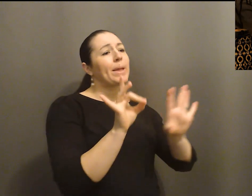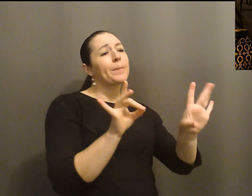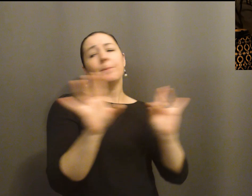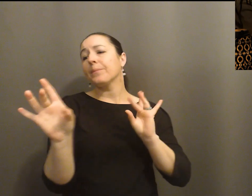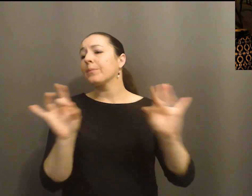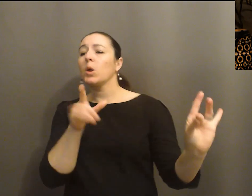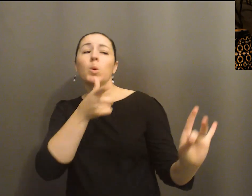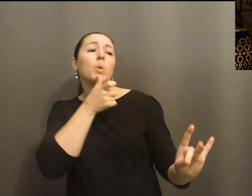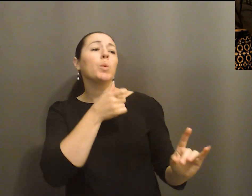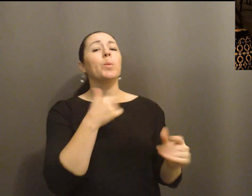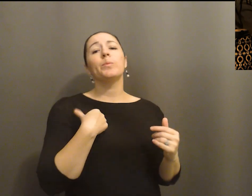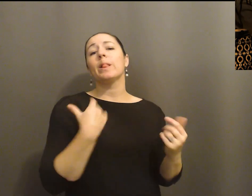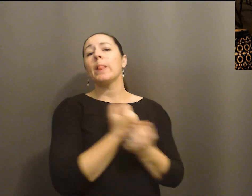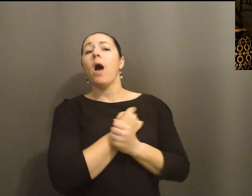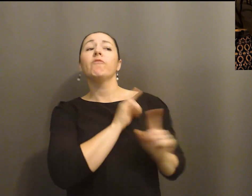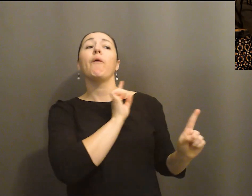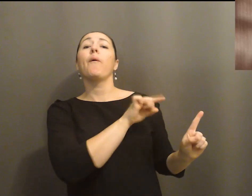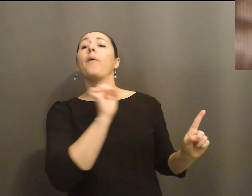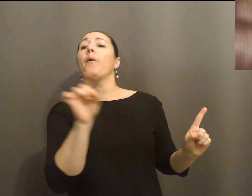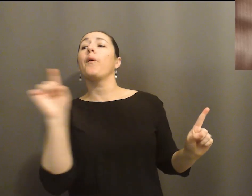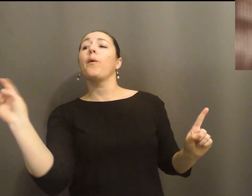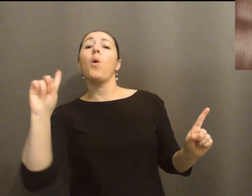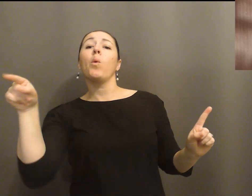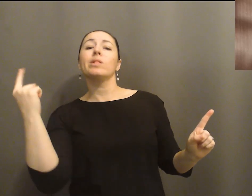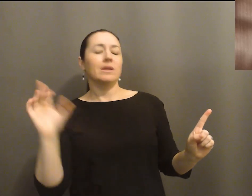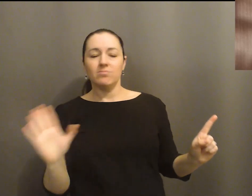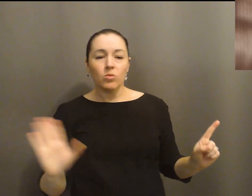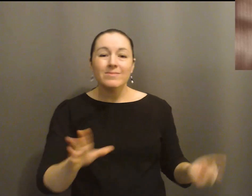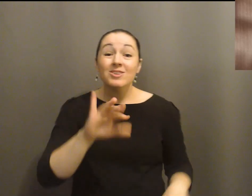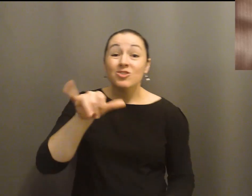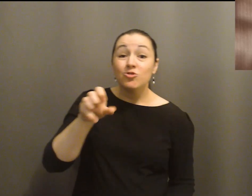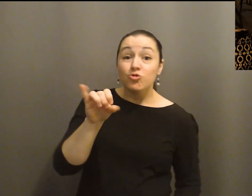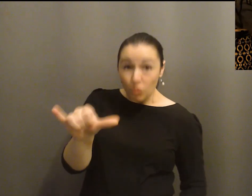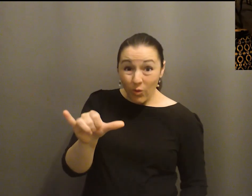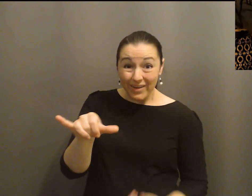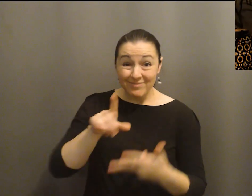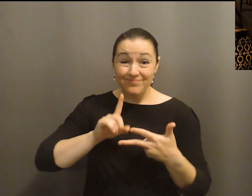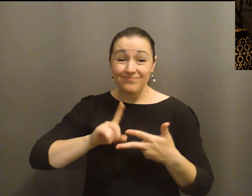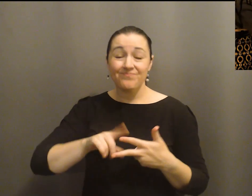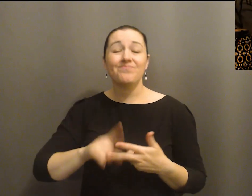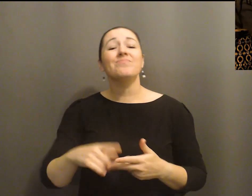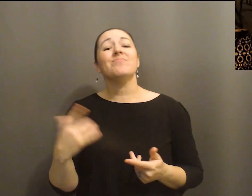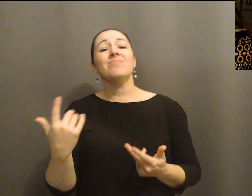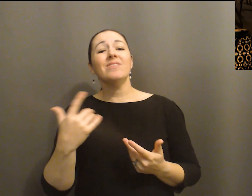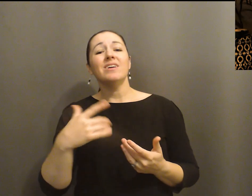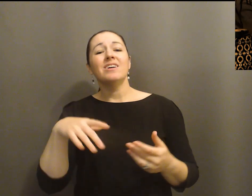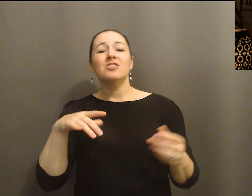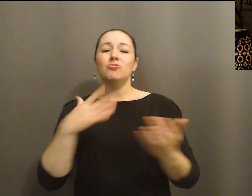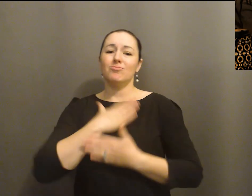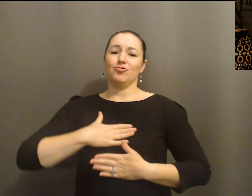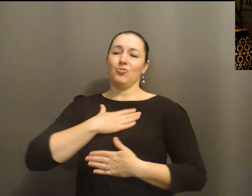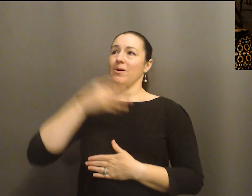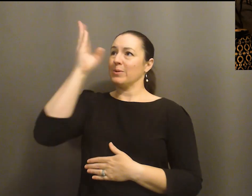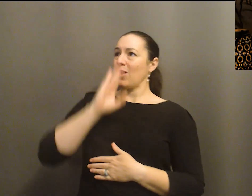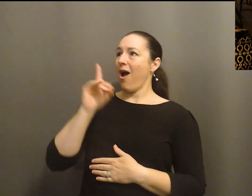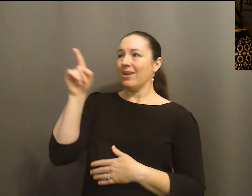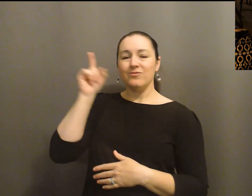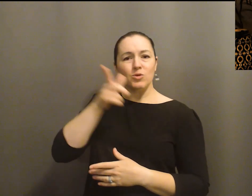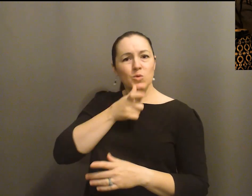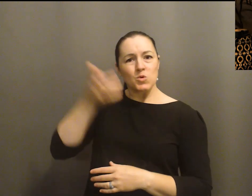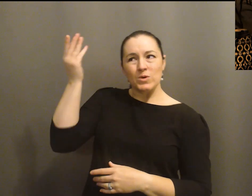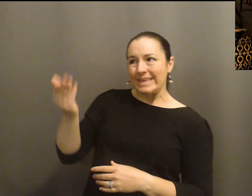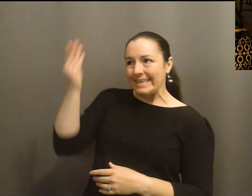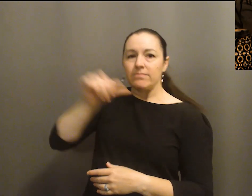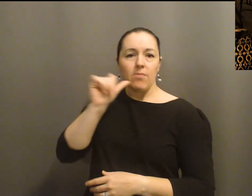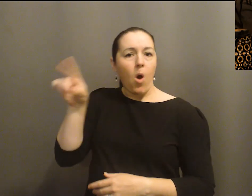going to love Now, next Joy This is so good Joy To delight in God For who He is Not just in what He gives